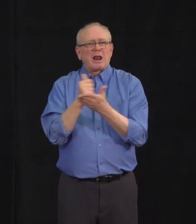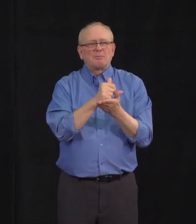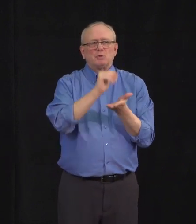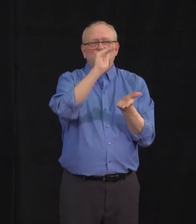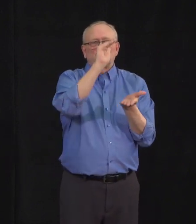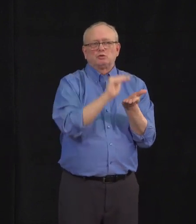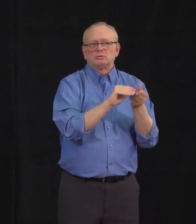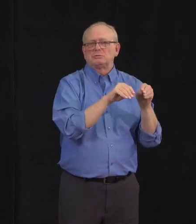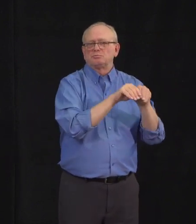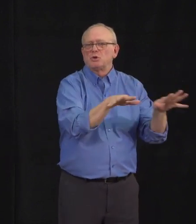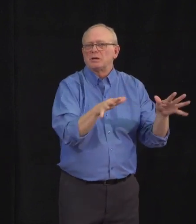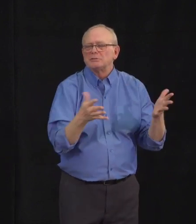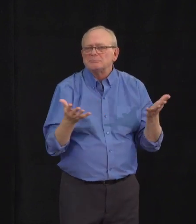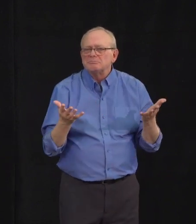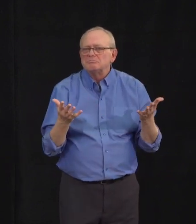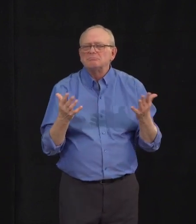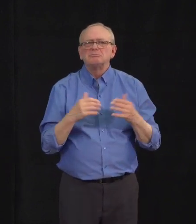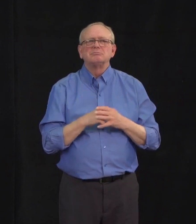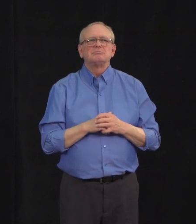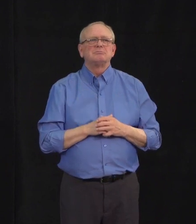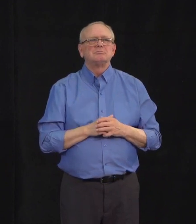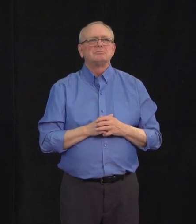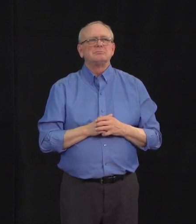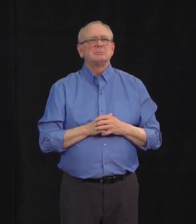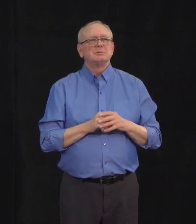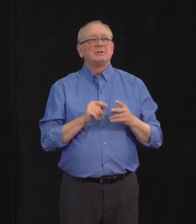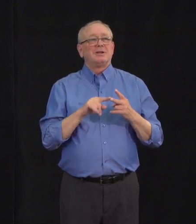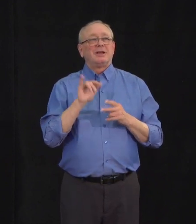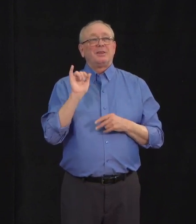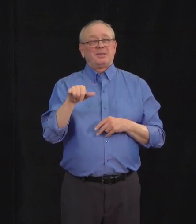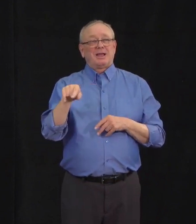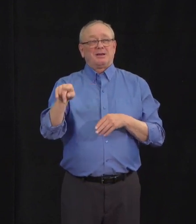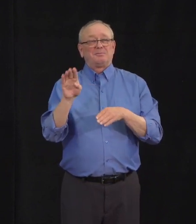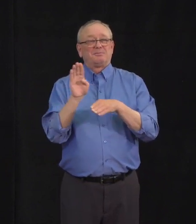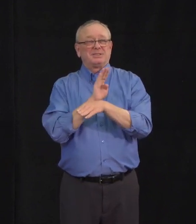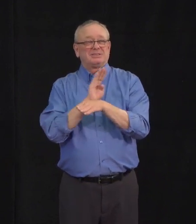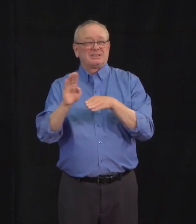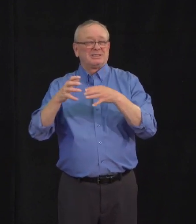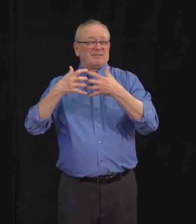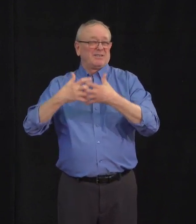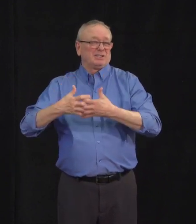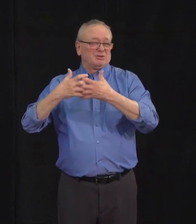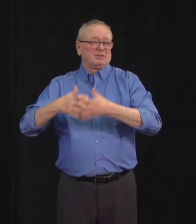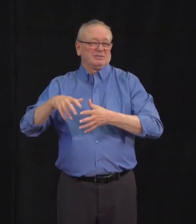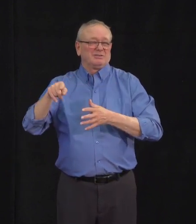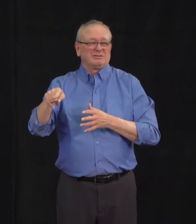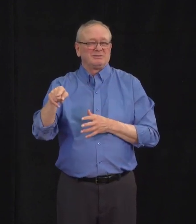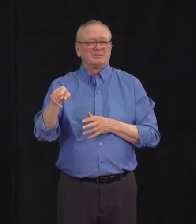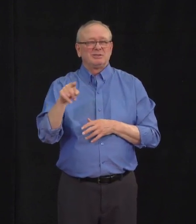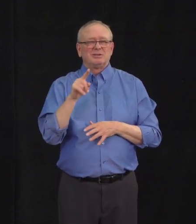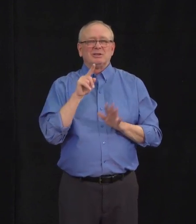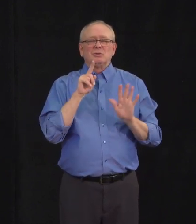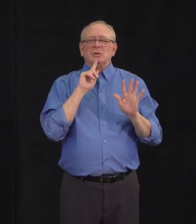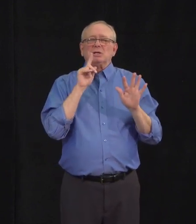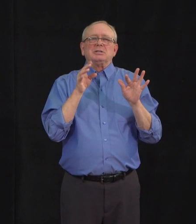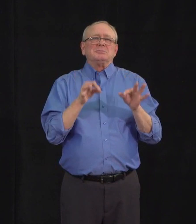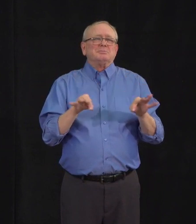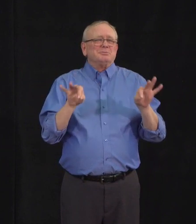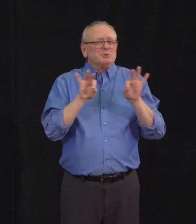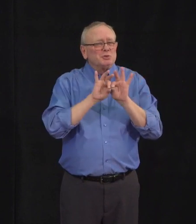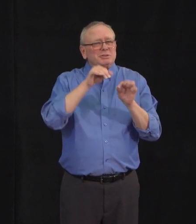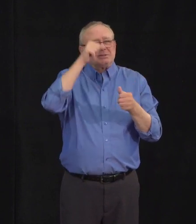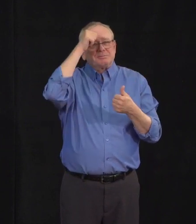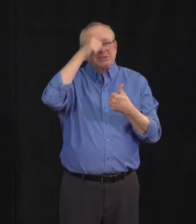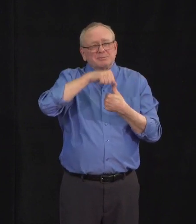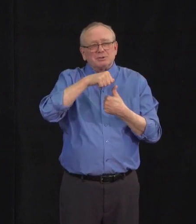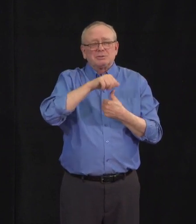together. And with respect to the plant itself, again, it's really important to know that Alberta Health Services has been on